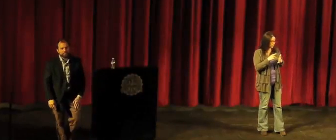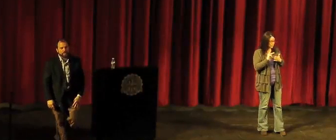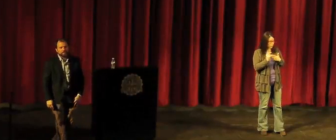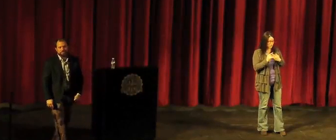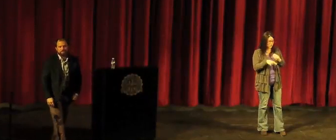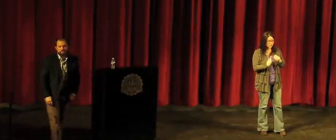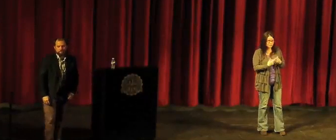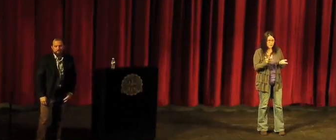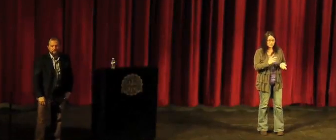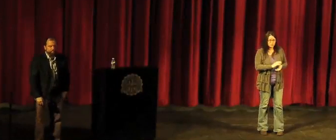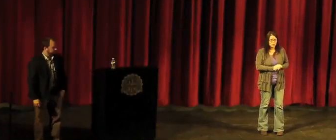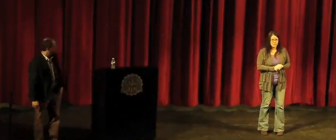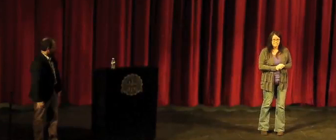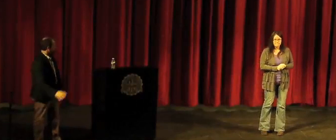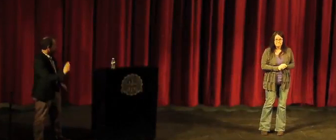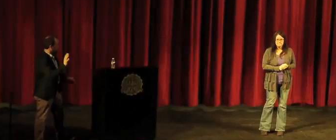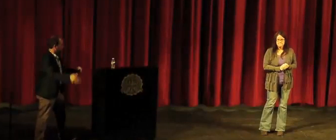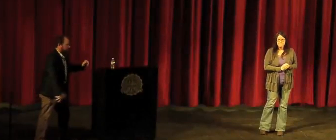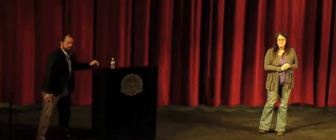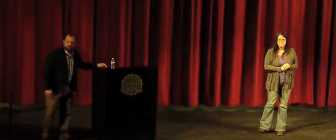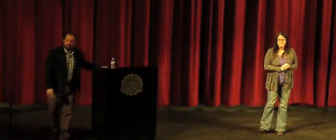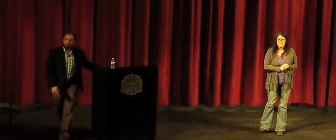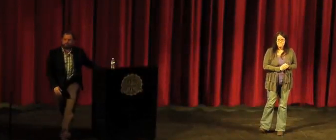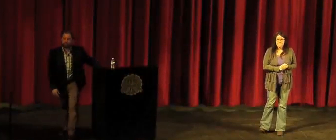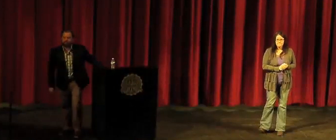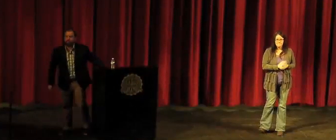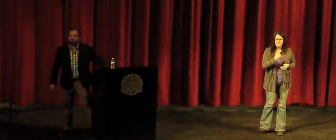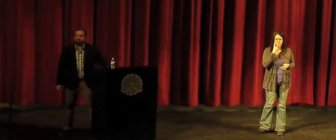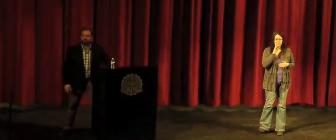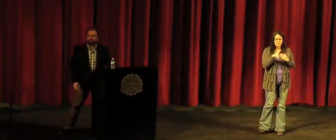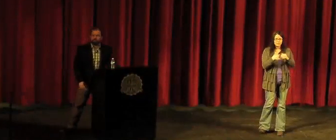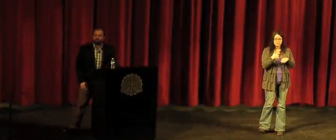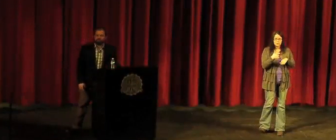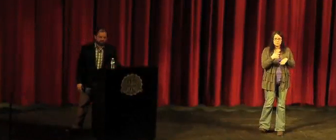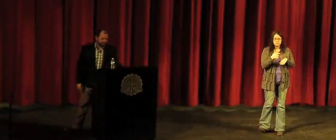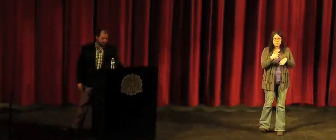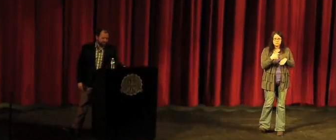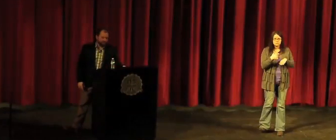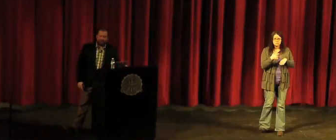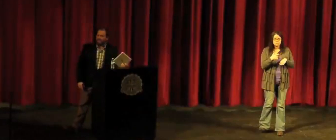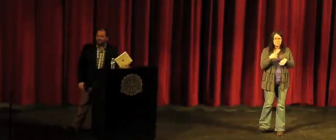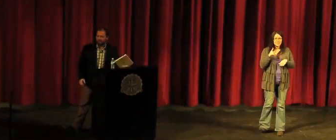about. Yeah. Great. Well, I think Jamie will be up here for a few more minutes if